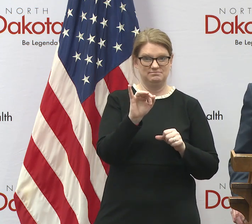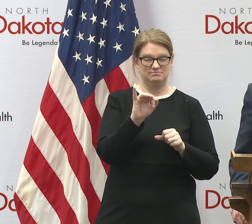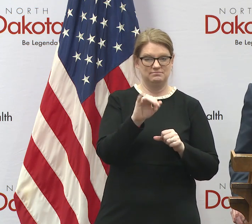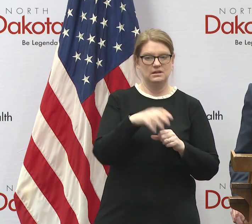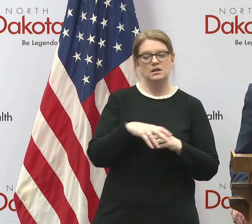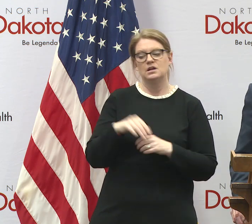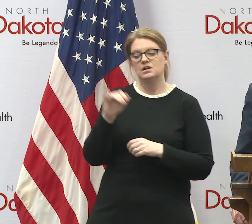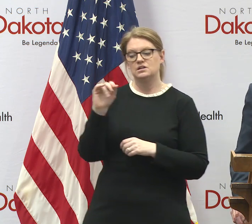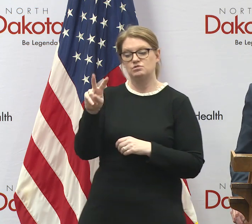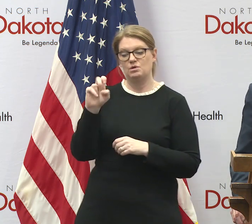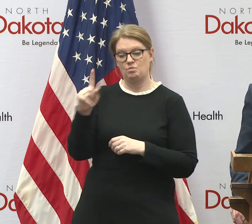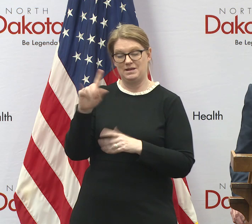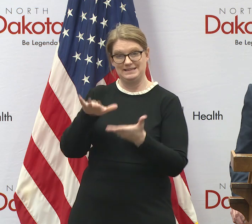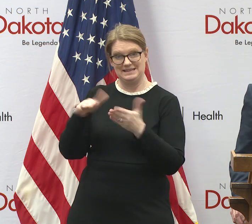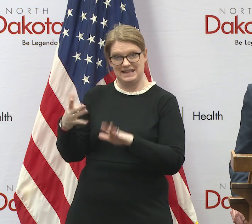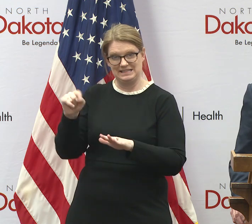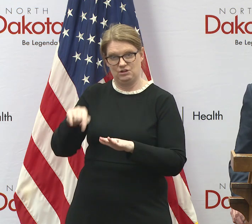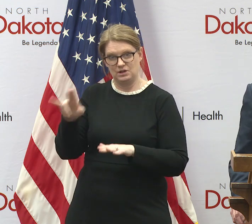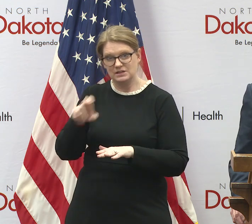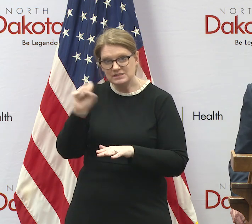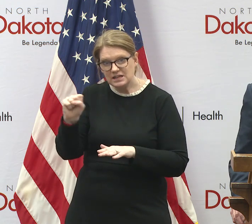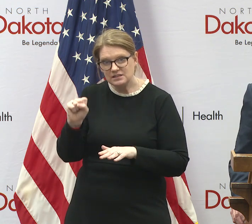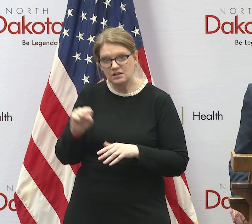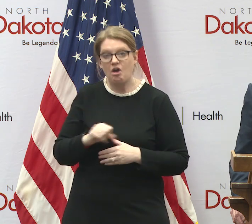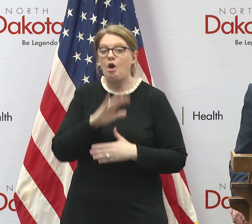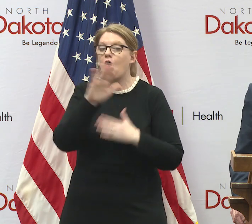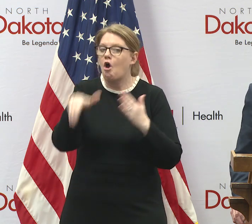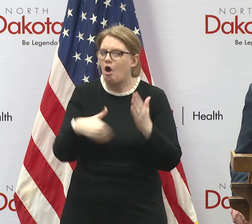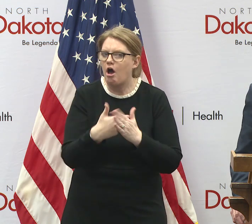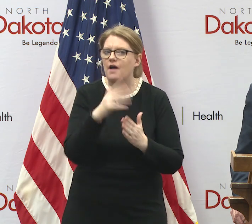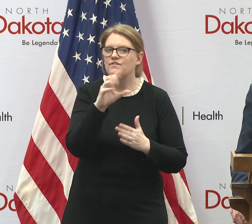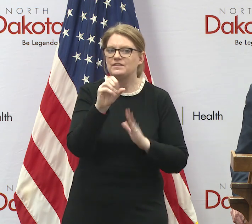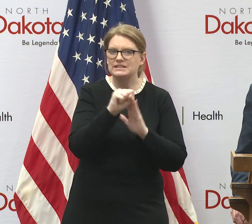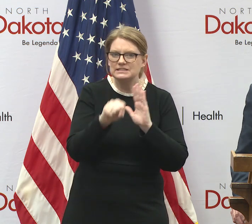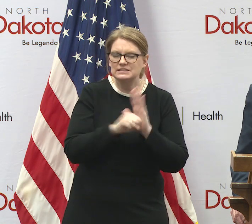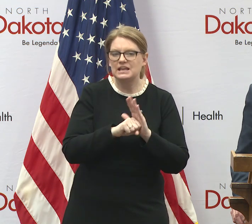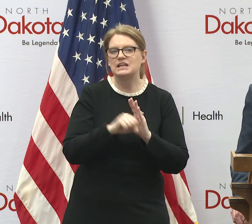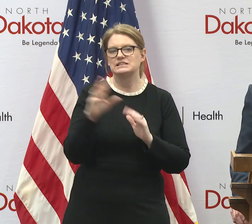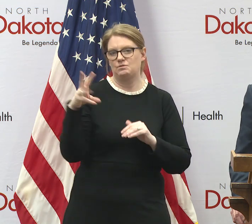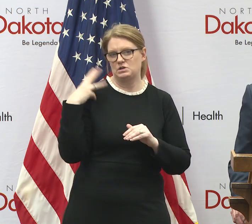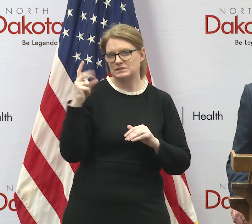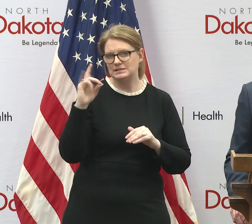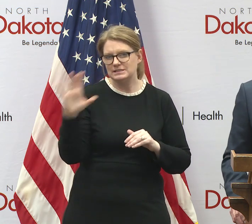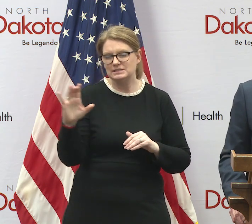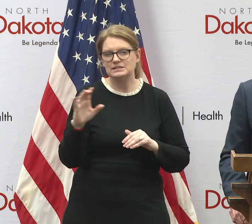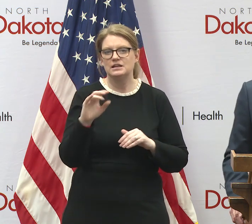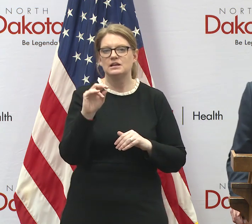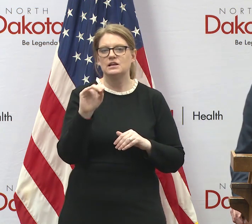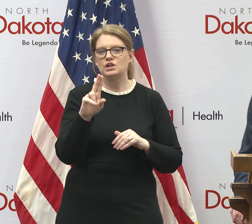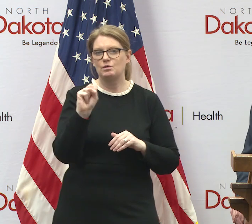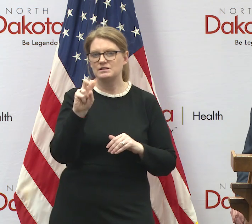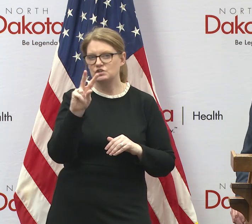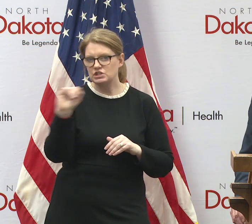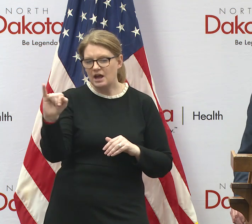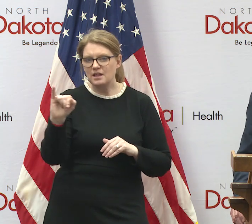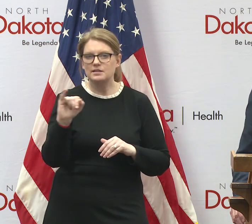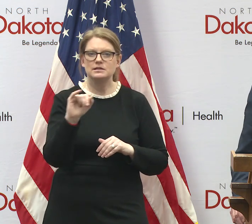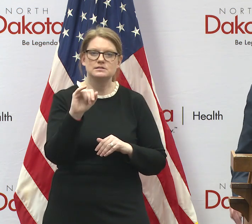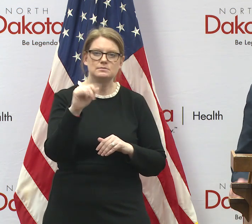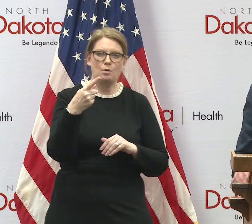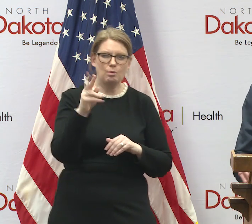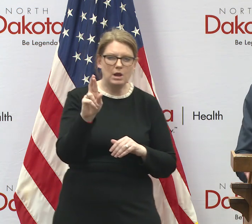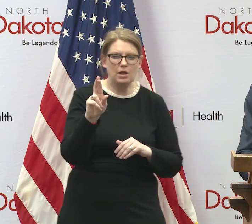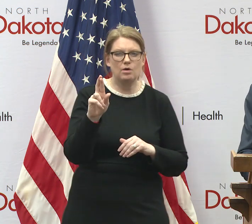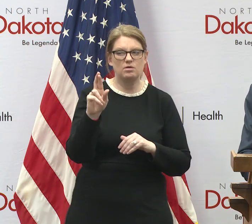have been 201 deaths in the United States. All 50 states, District of Columbia, Puerto Rico, Guam, and the U.S. Virgin Islands have